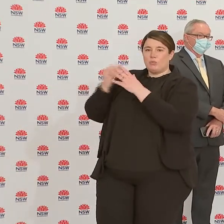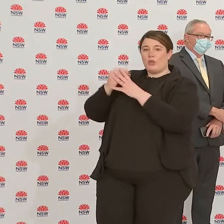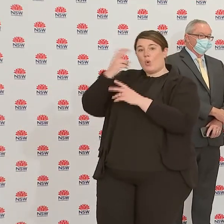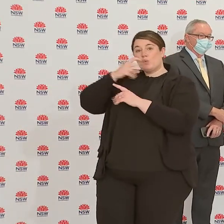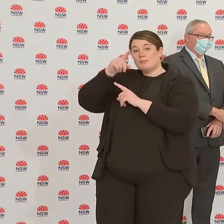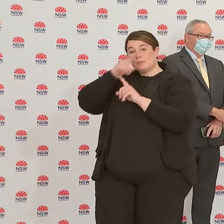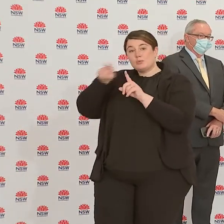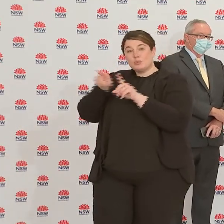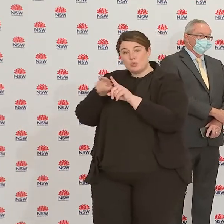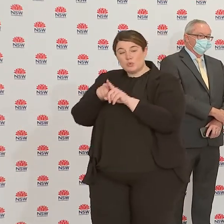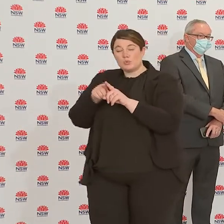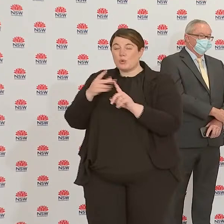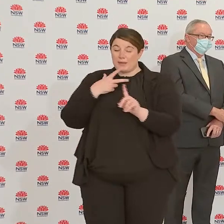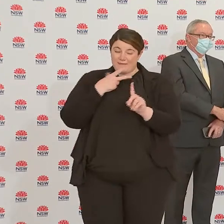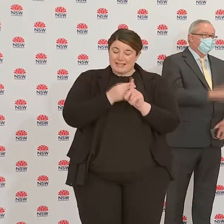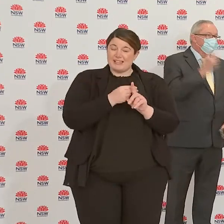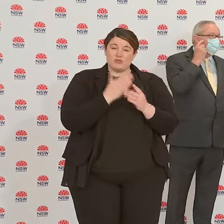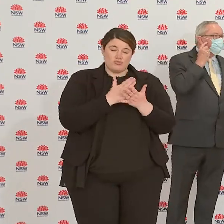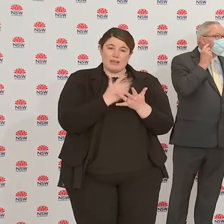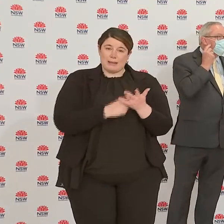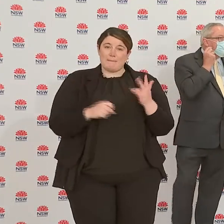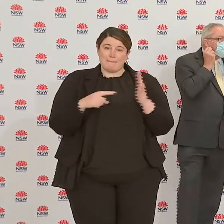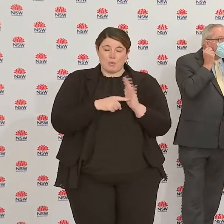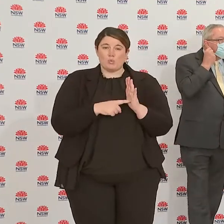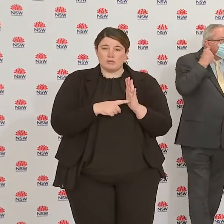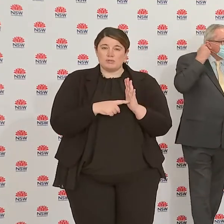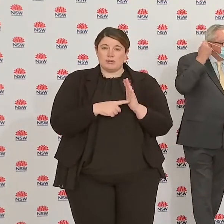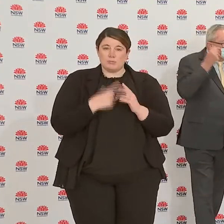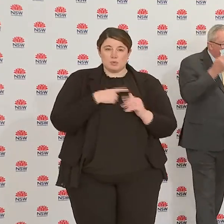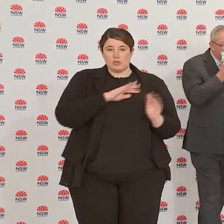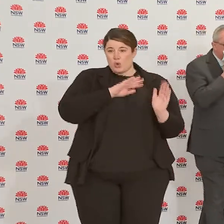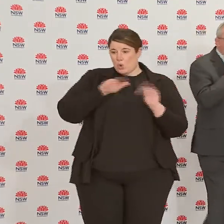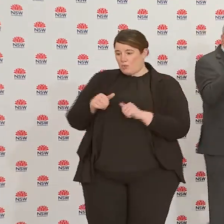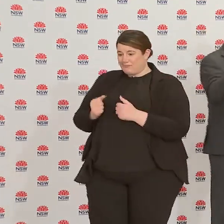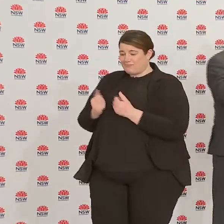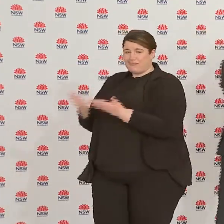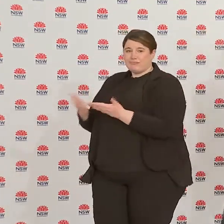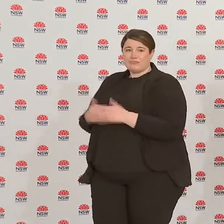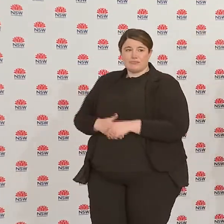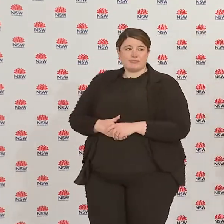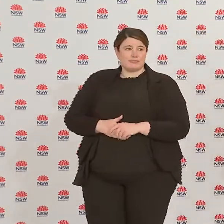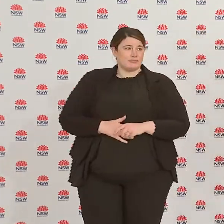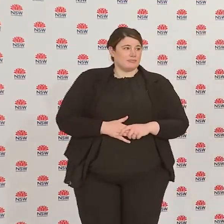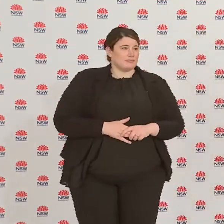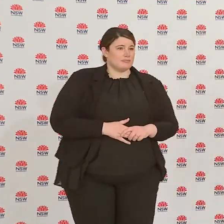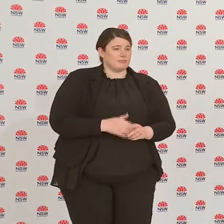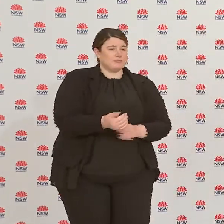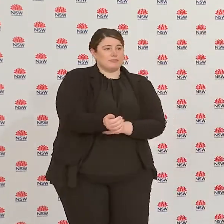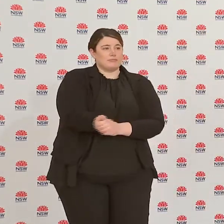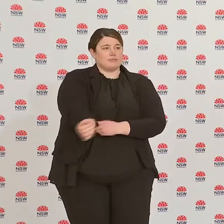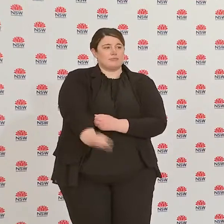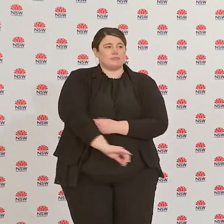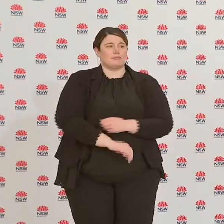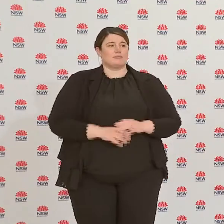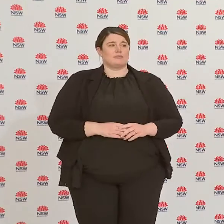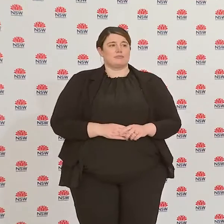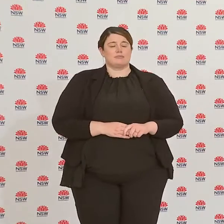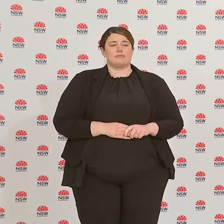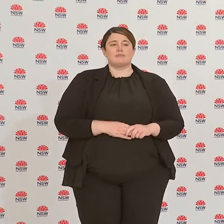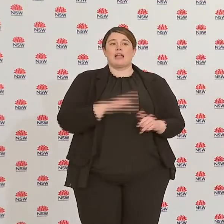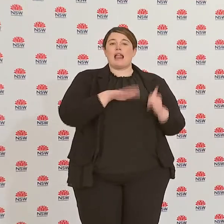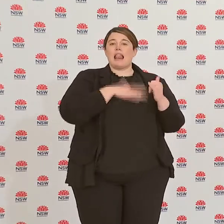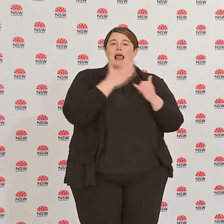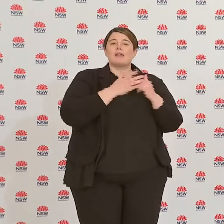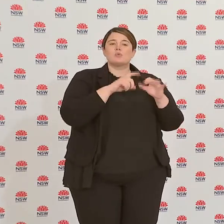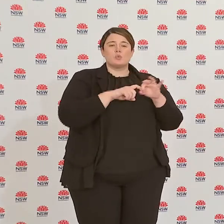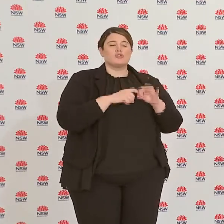critical, given the way that the disease has been spread amongst that group. Thanks very much. Just quickly. We're talking